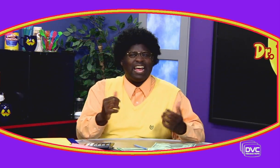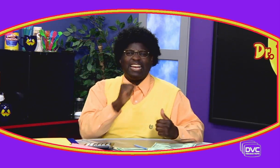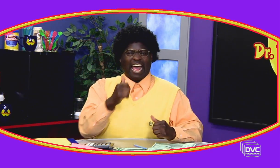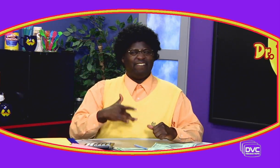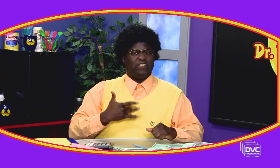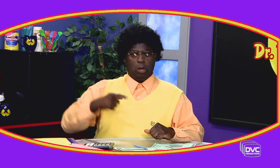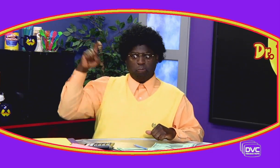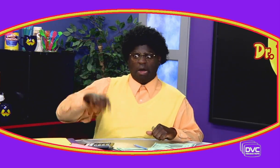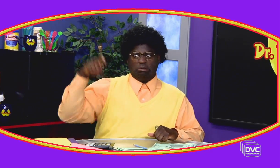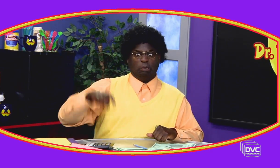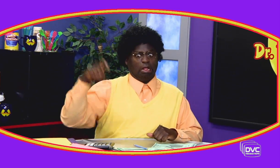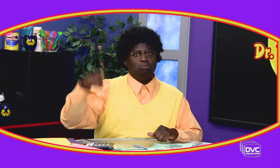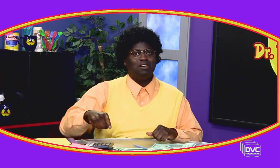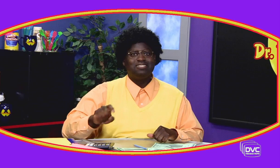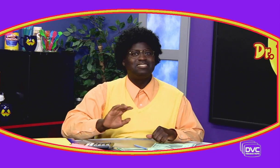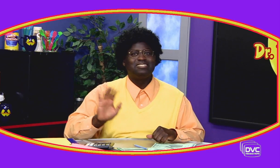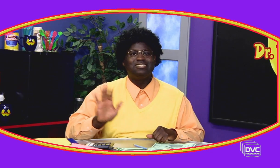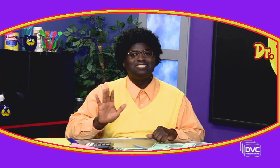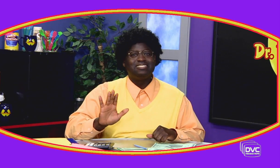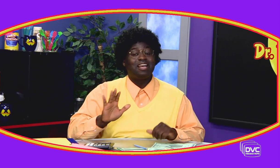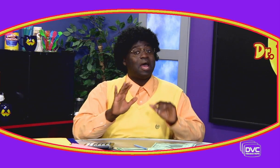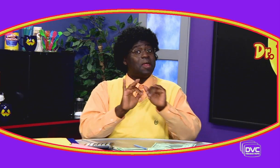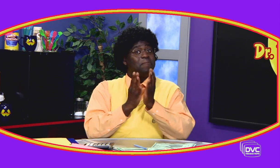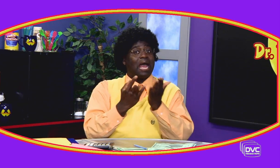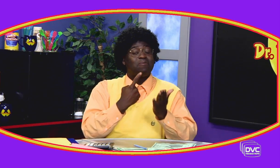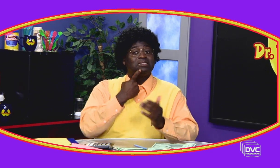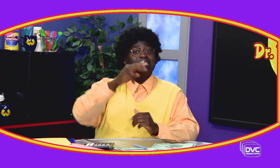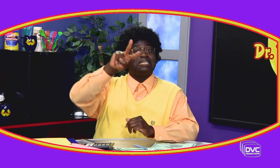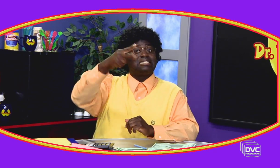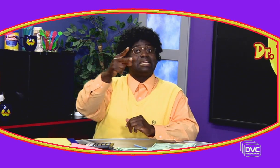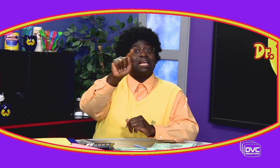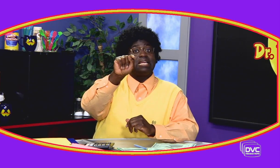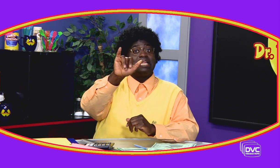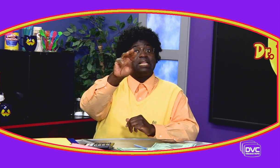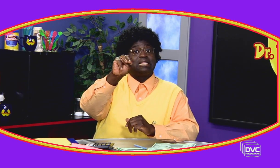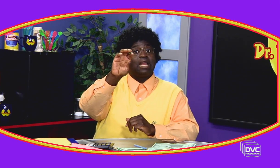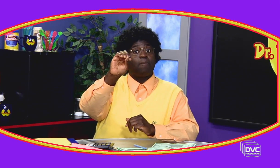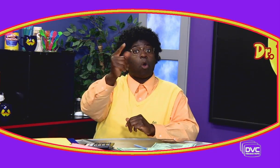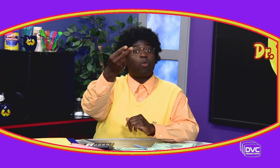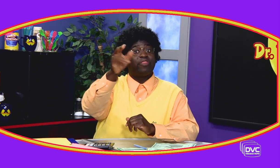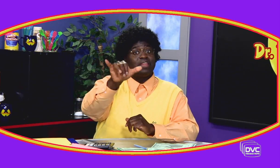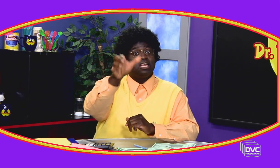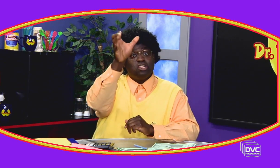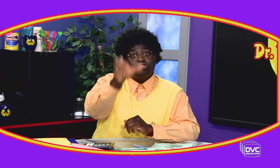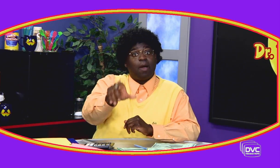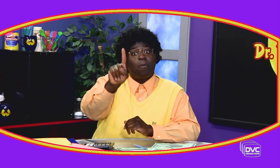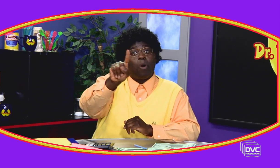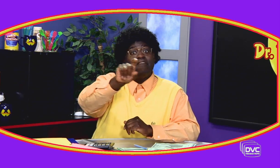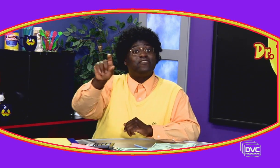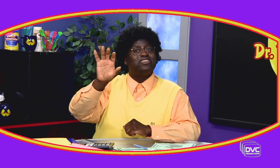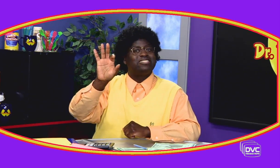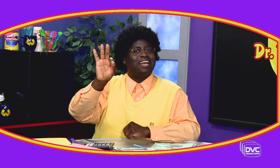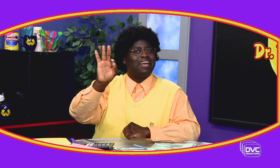to, not because you have to. The Bible says in 2 Timothy chapter 1, verse